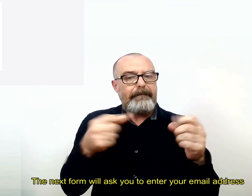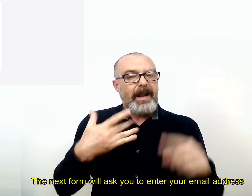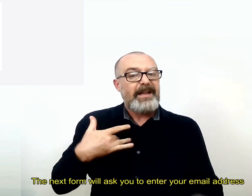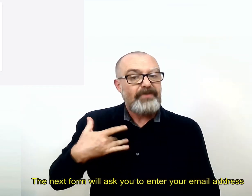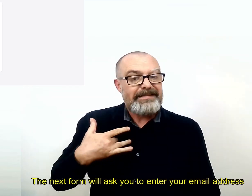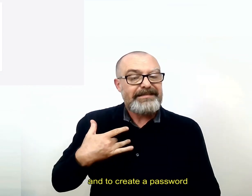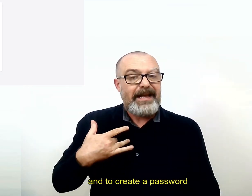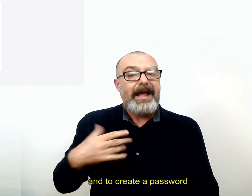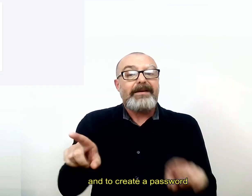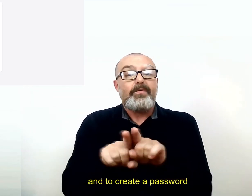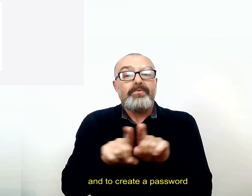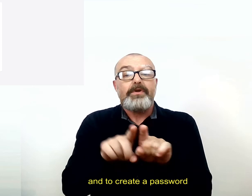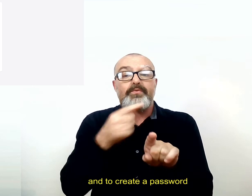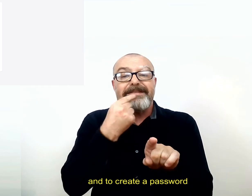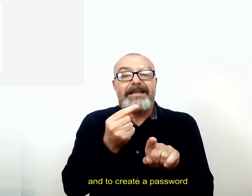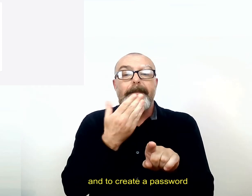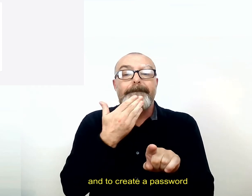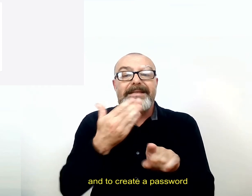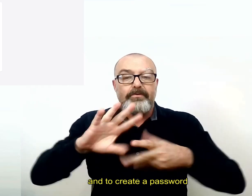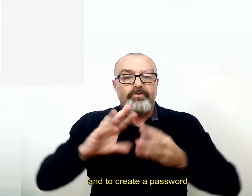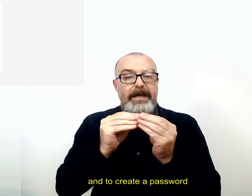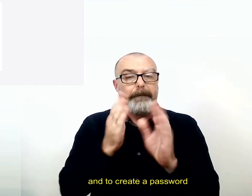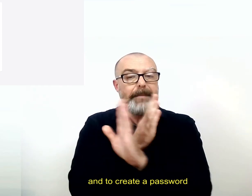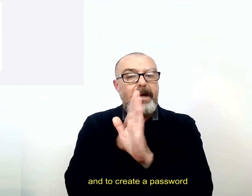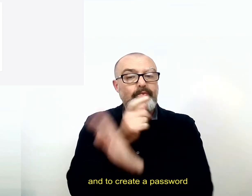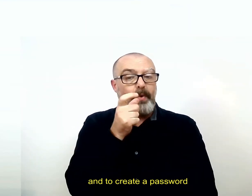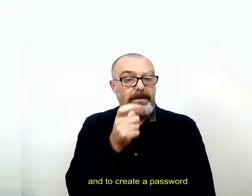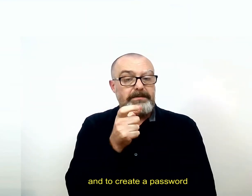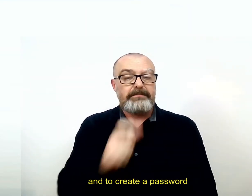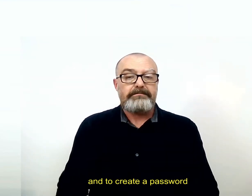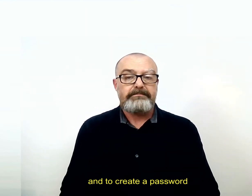create a password, and has an optional field for your mobile phone number.